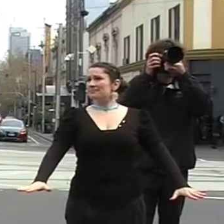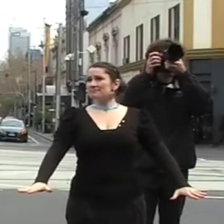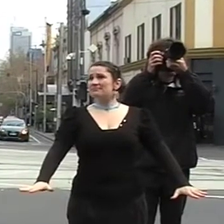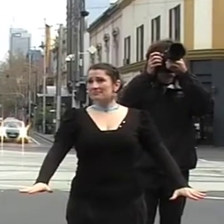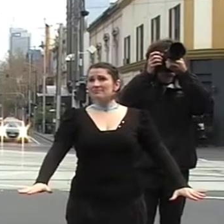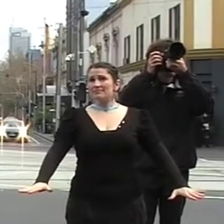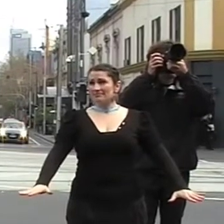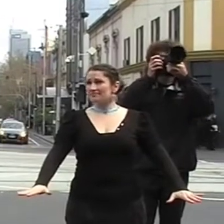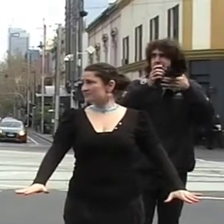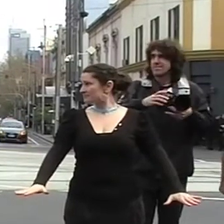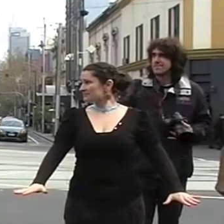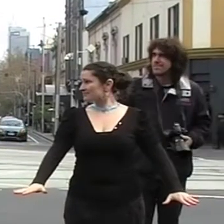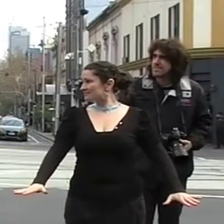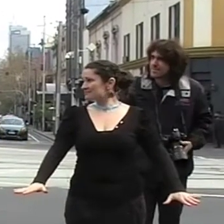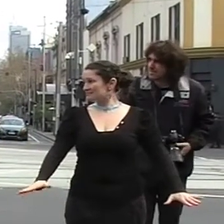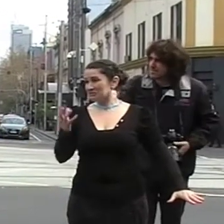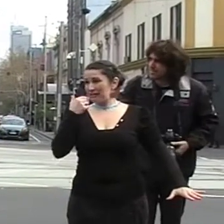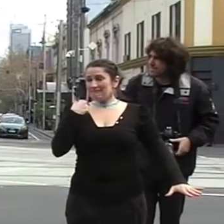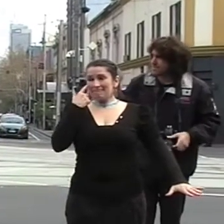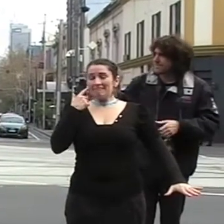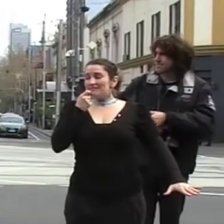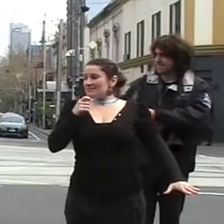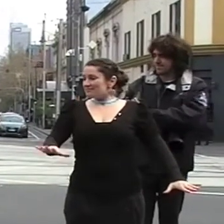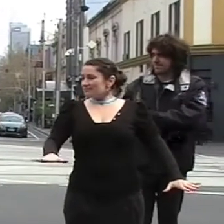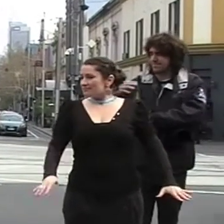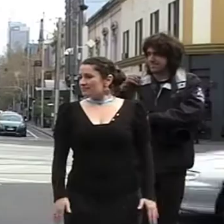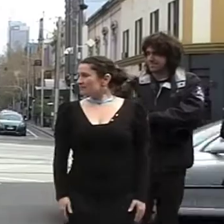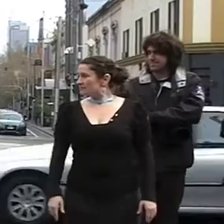Wow. I think I'm crying.